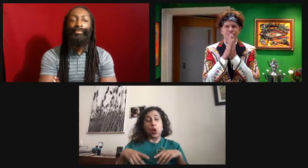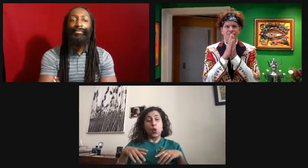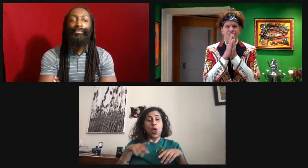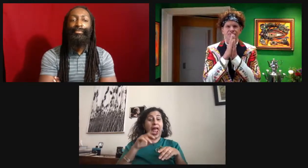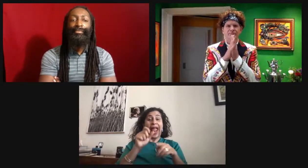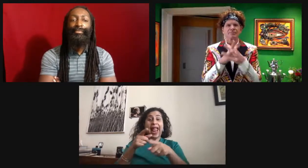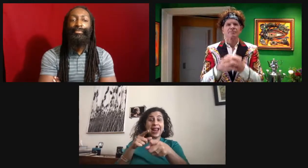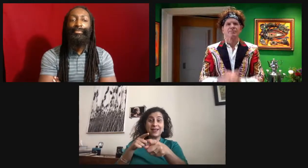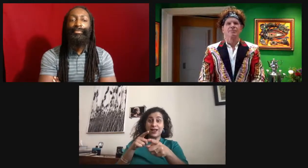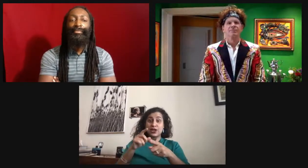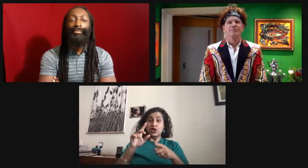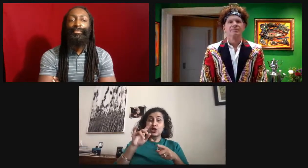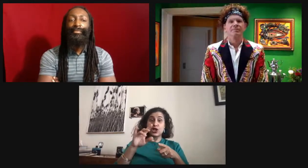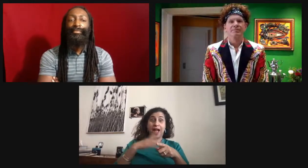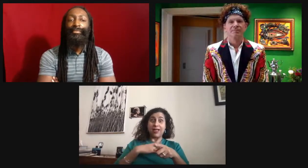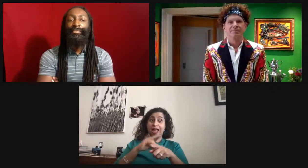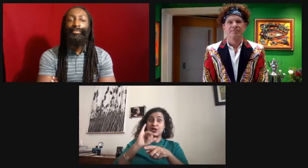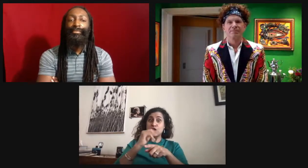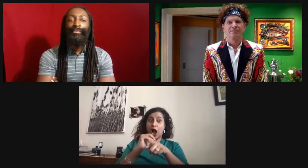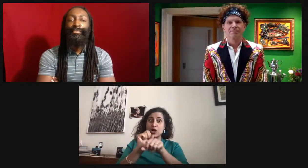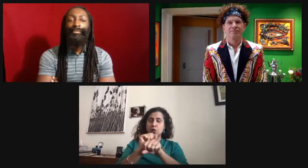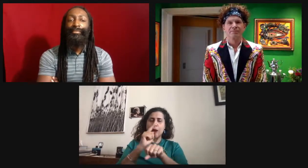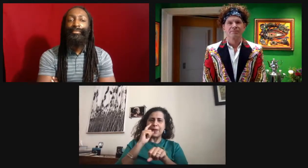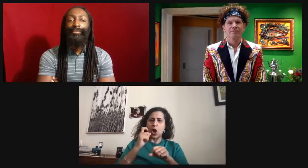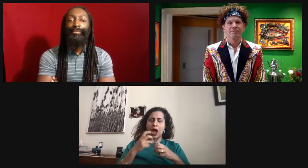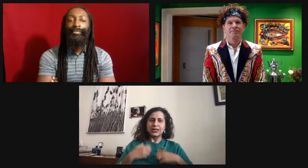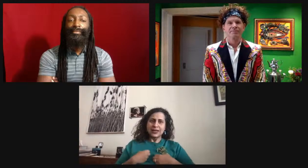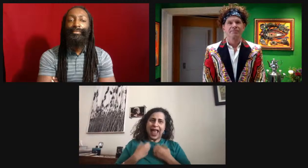and the different points of view that they held.